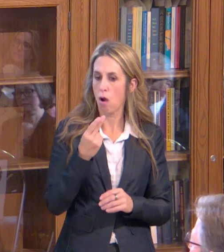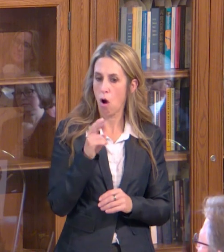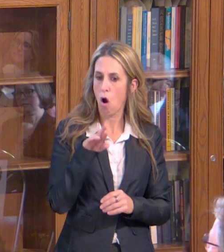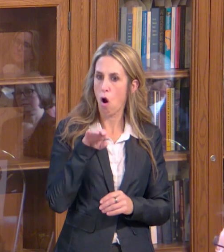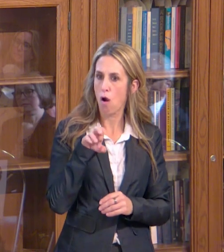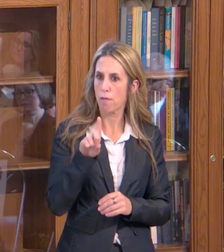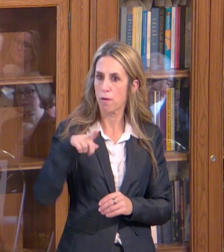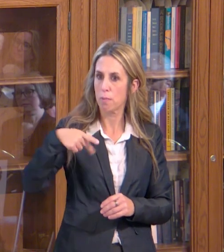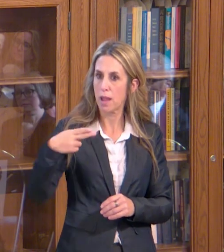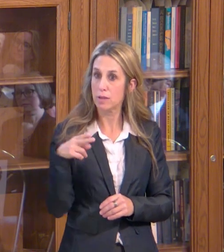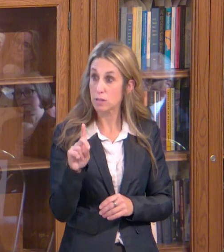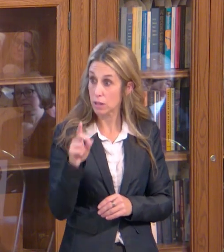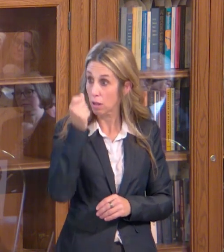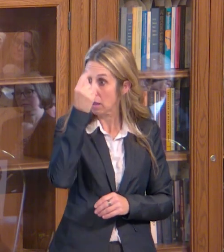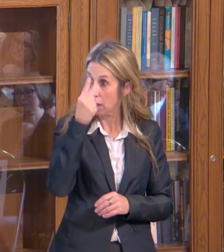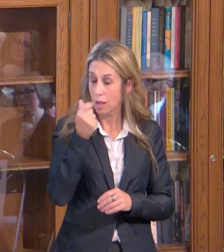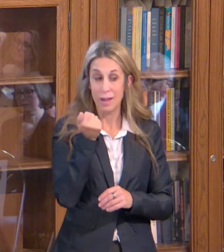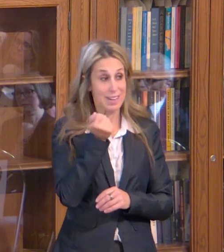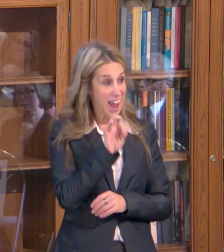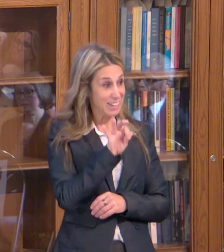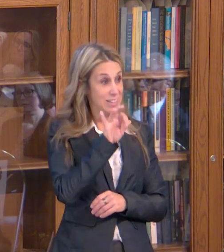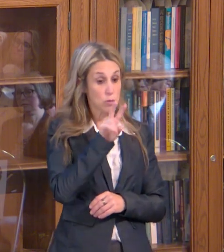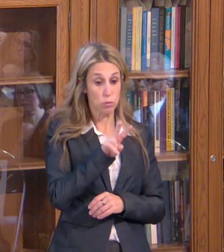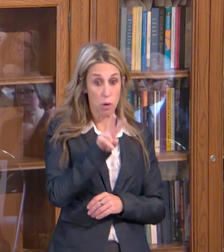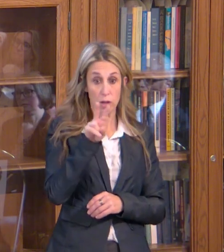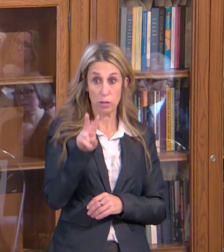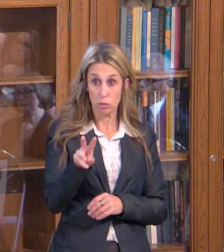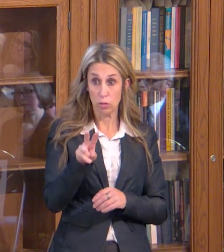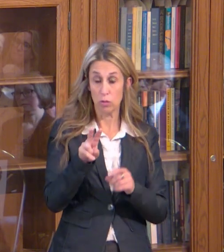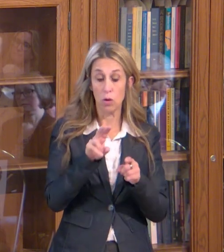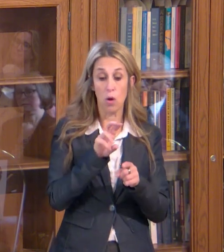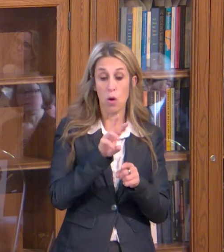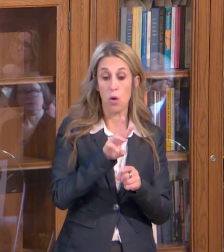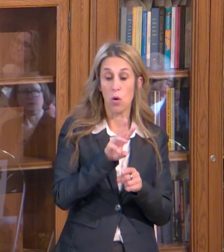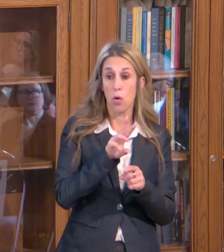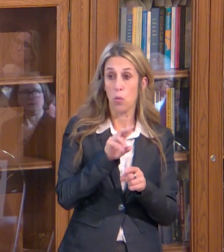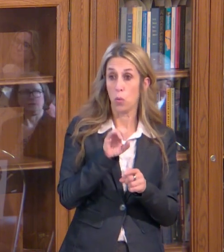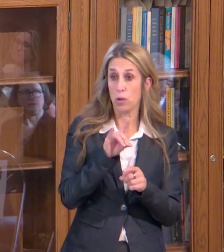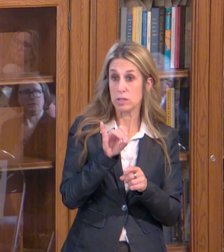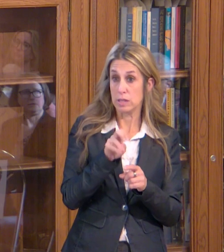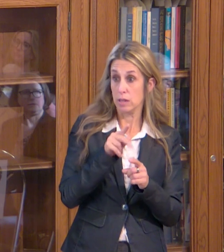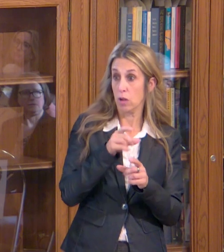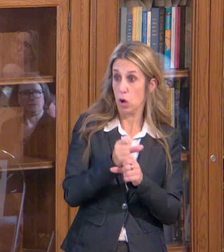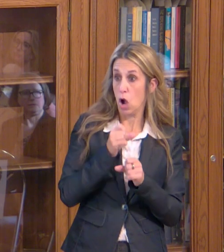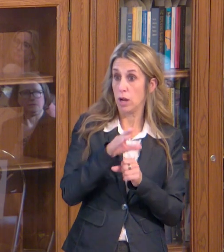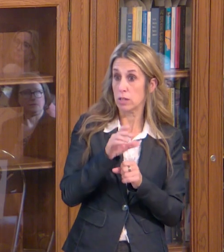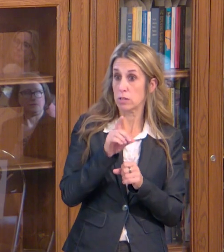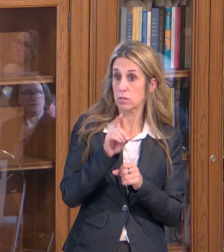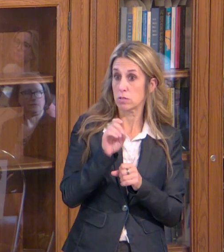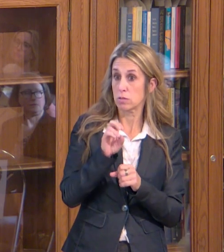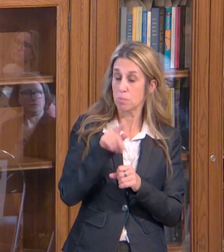PhD in 1922 Carter G Woodson who received his Doctorate from Harvard in